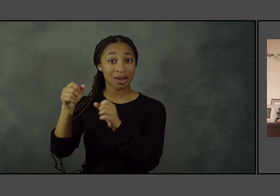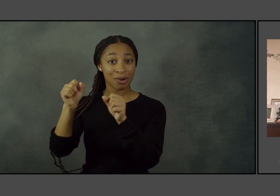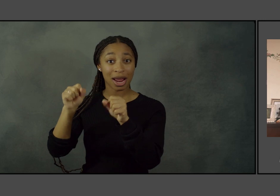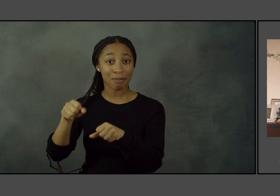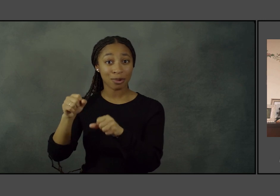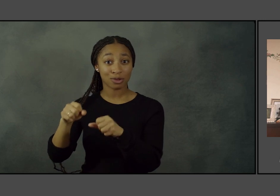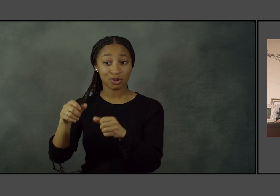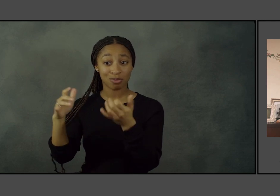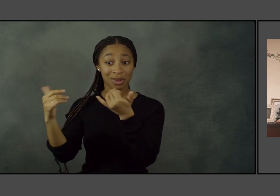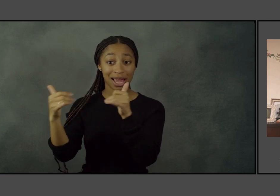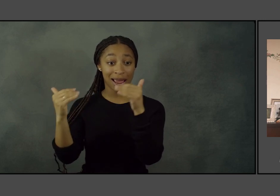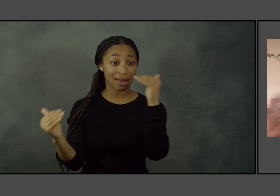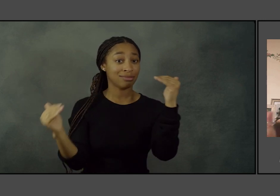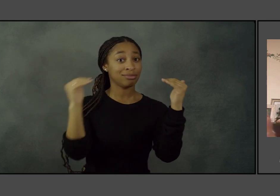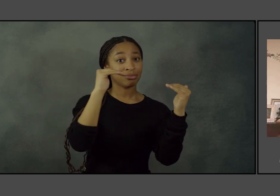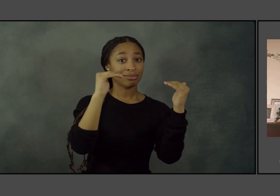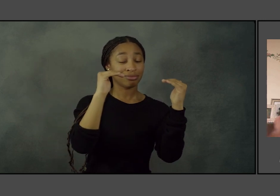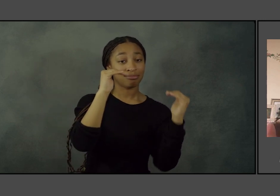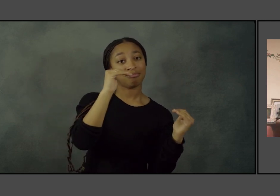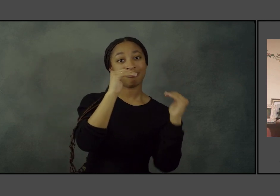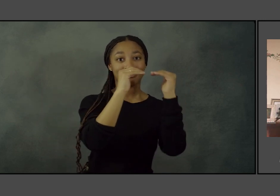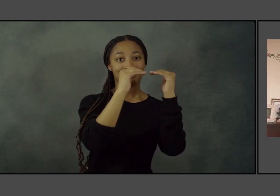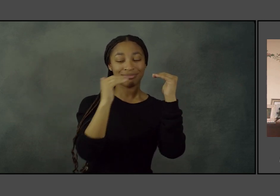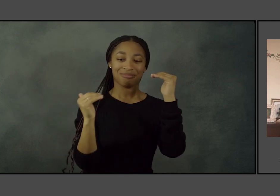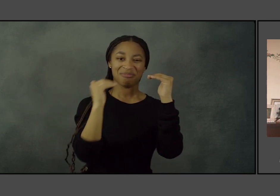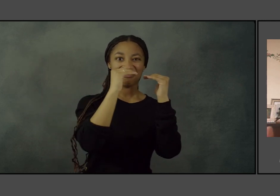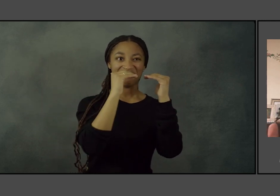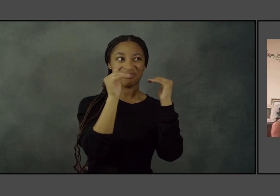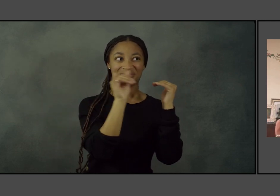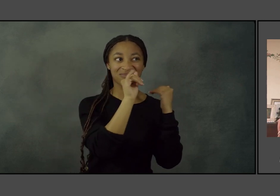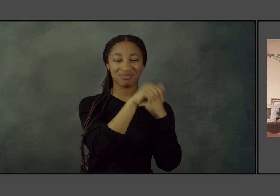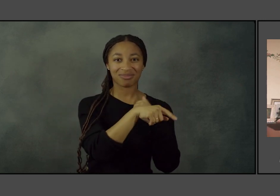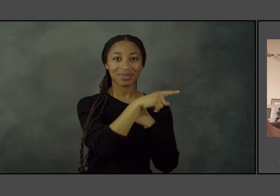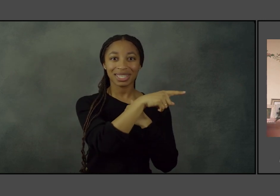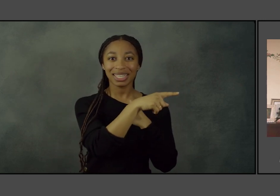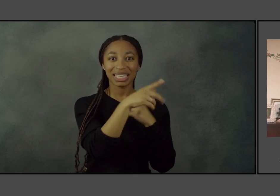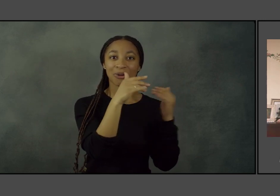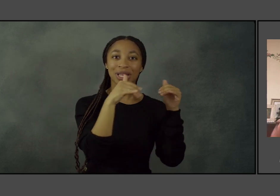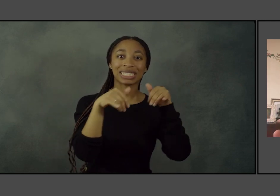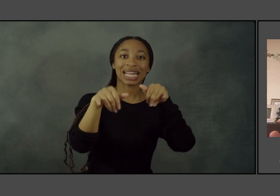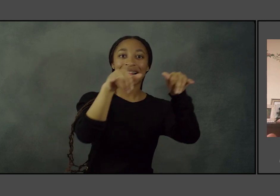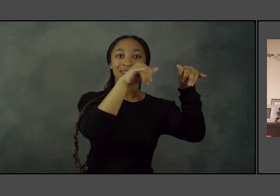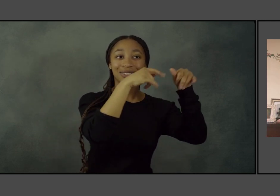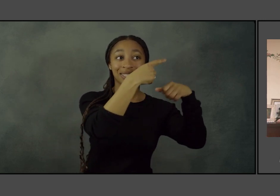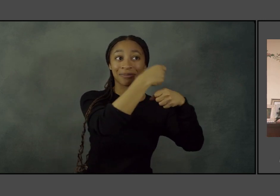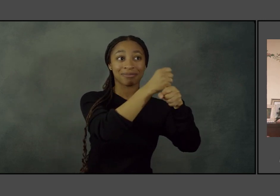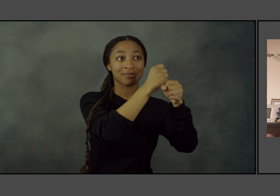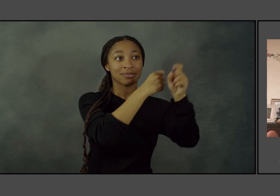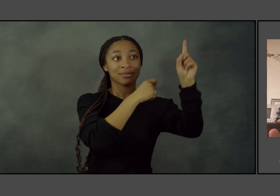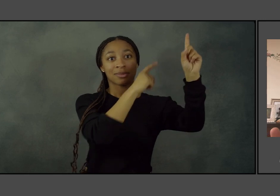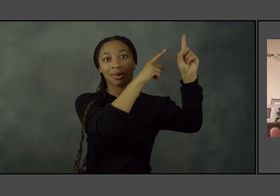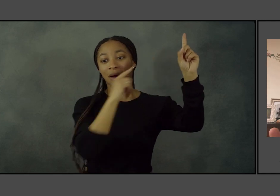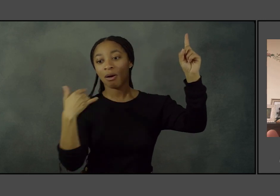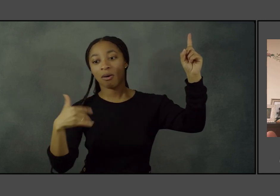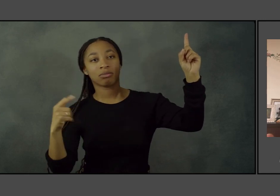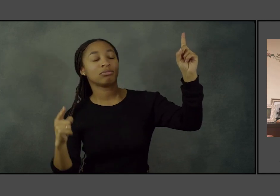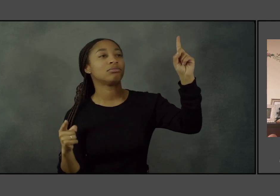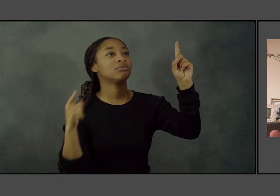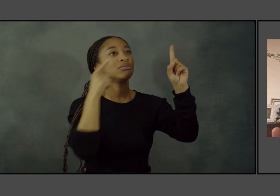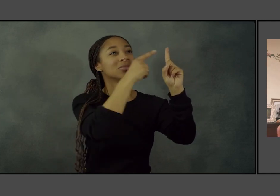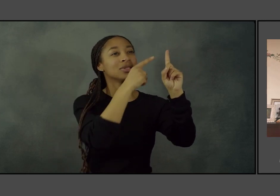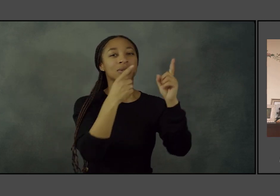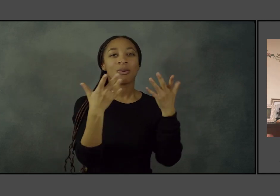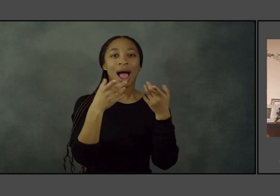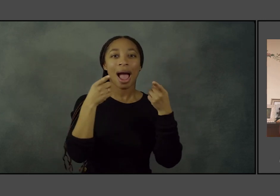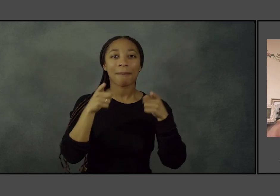was the standard, because those were the people that created the music. So what happens when we stop thinking like that? When